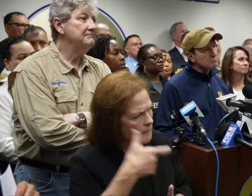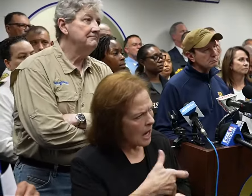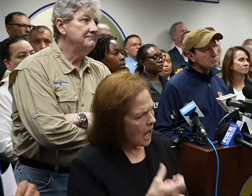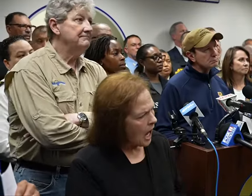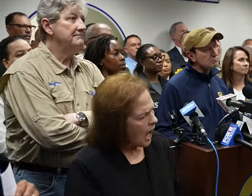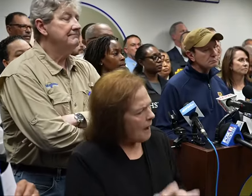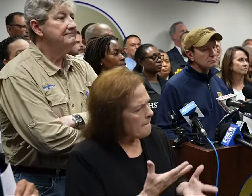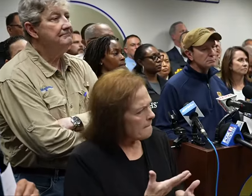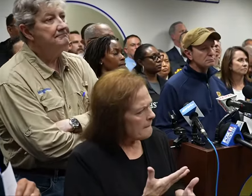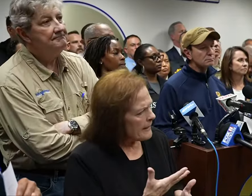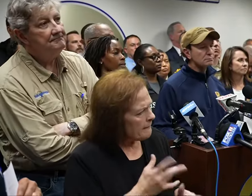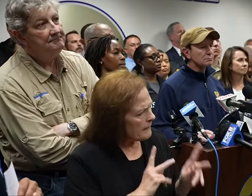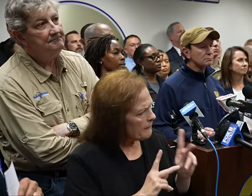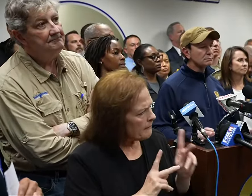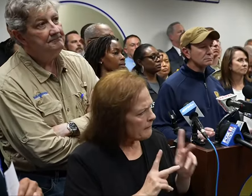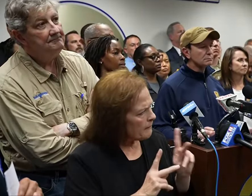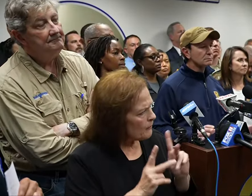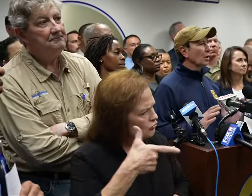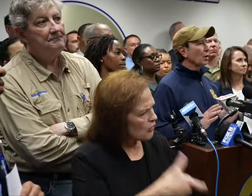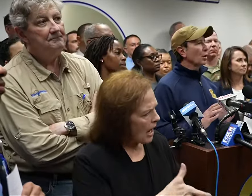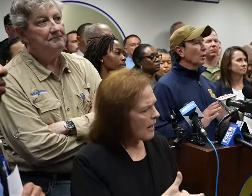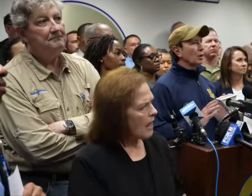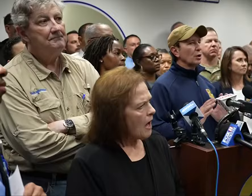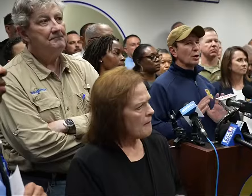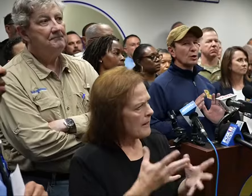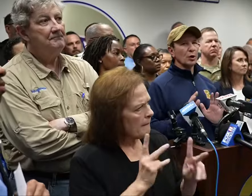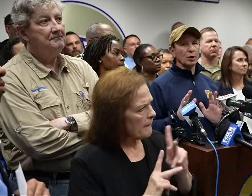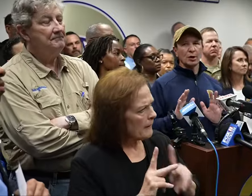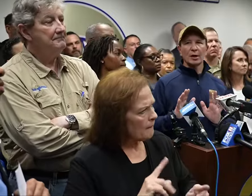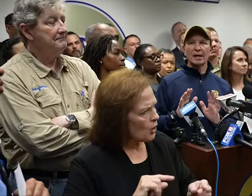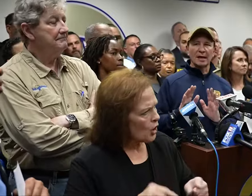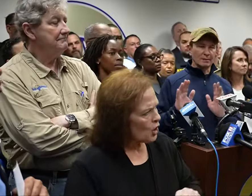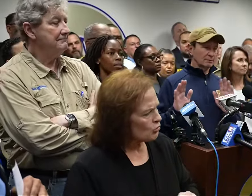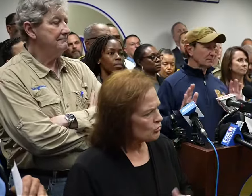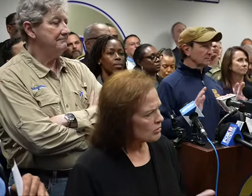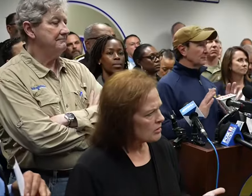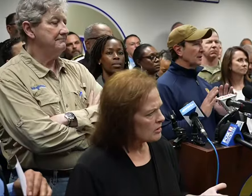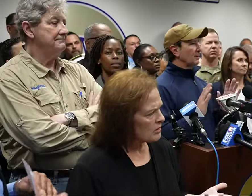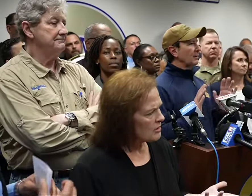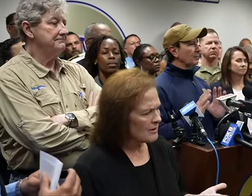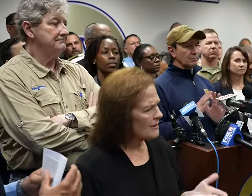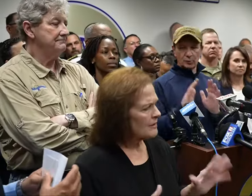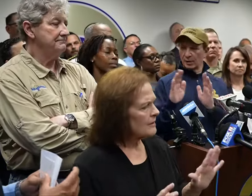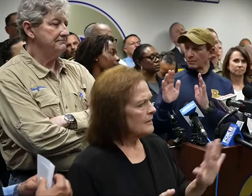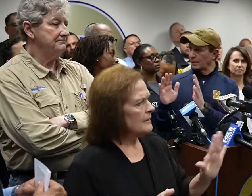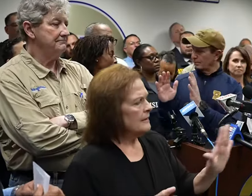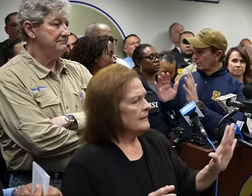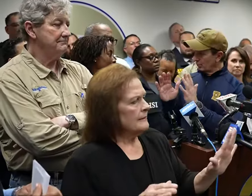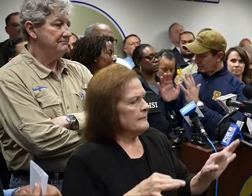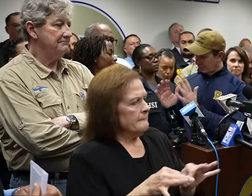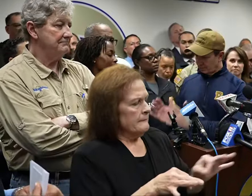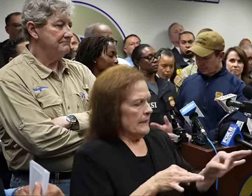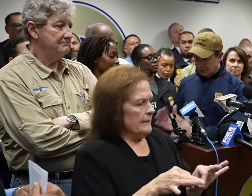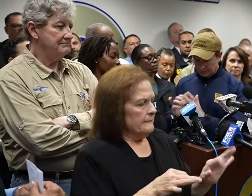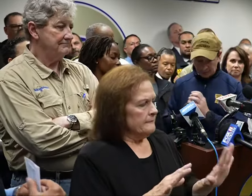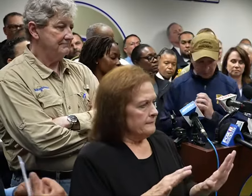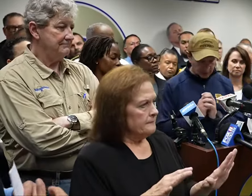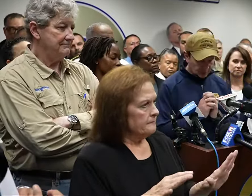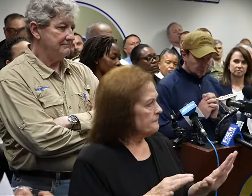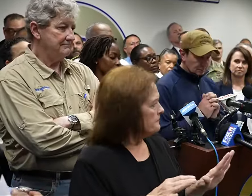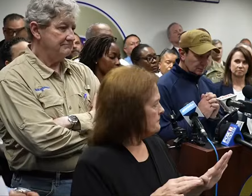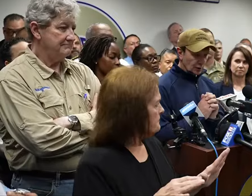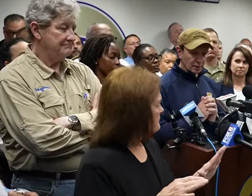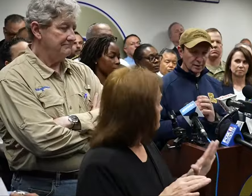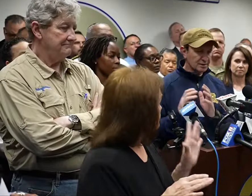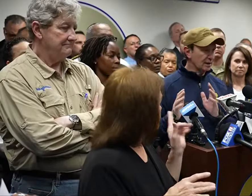were shot, and then how many were injured? Look, again, let me reiterate both Special